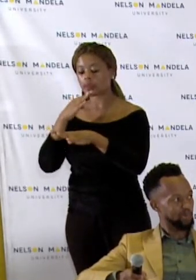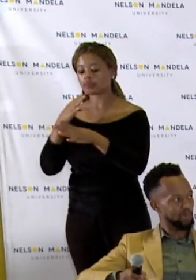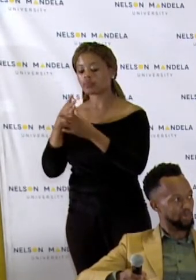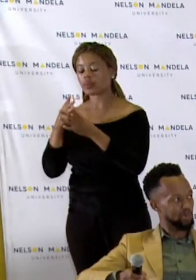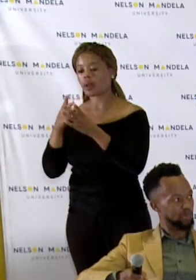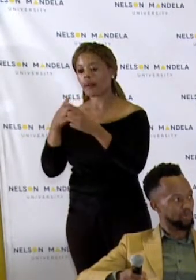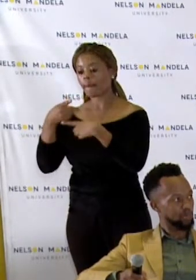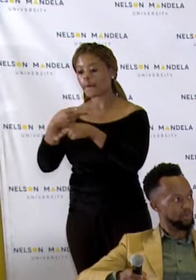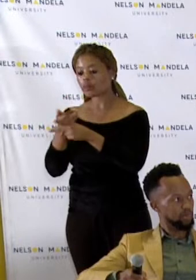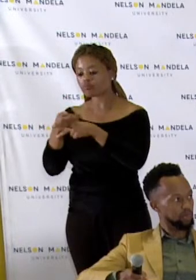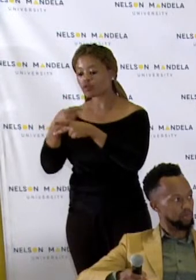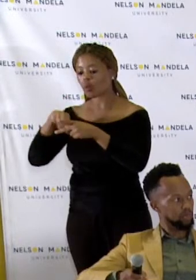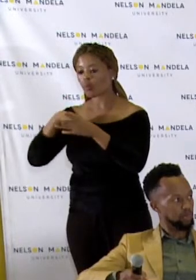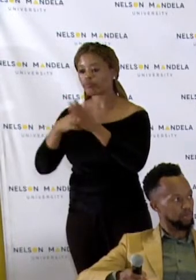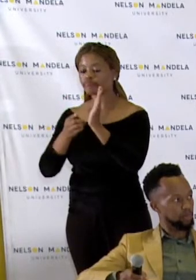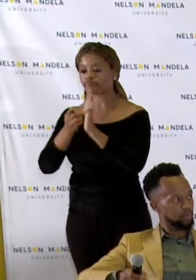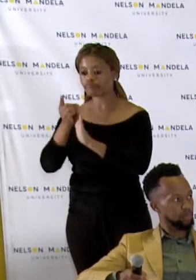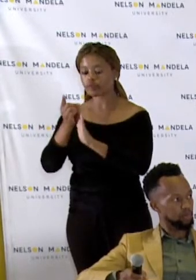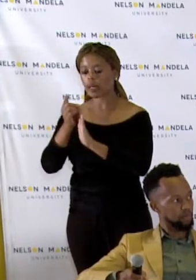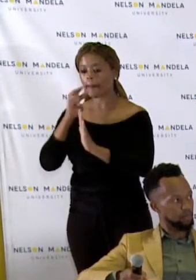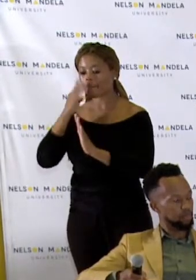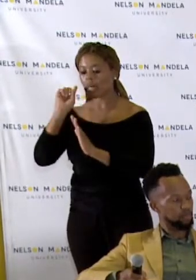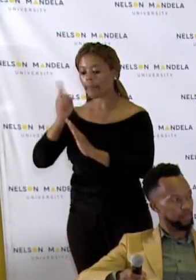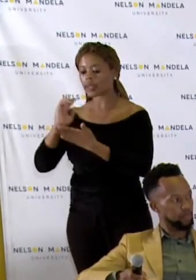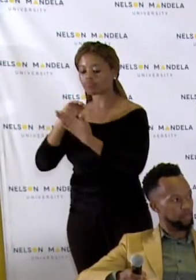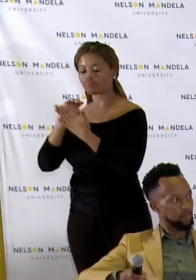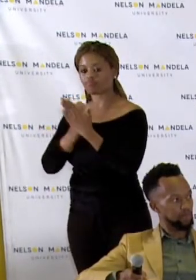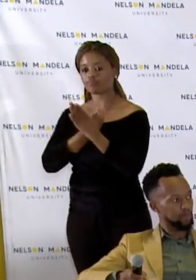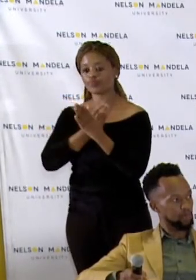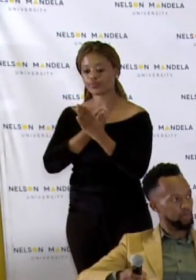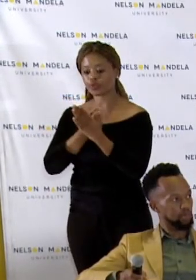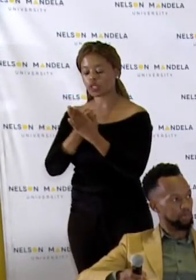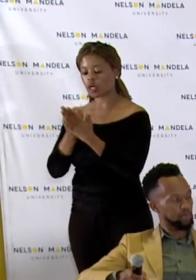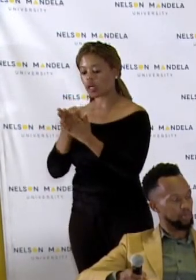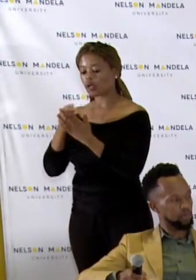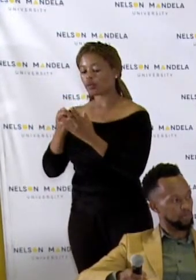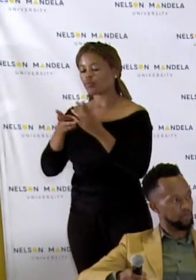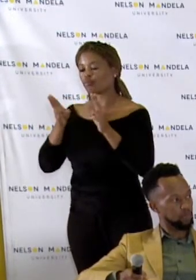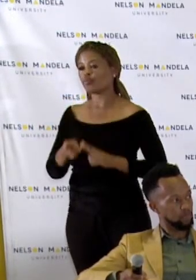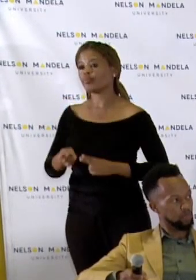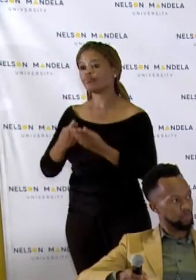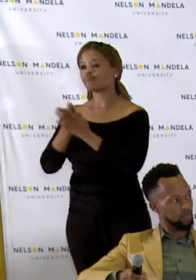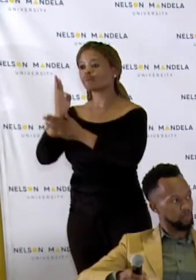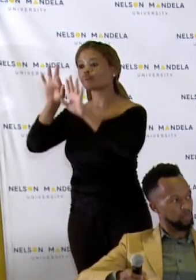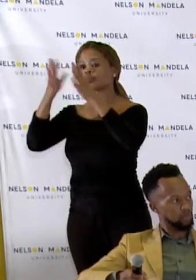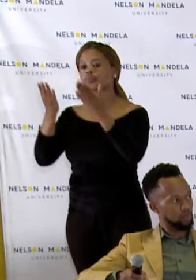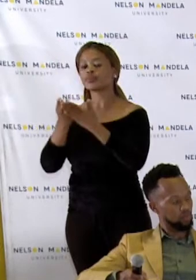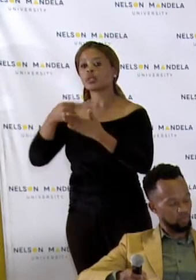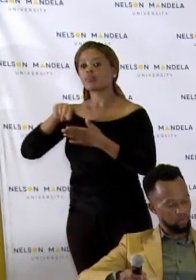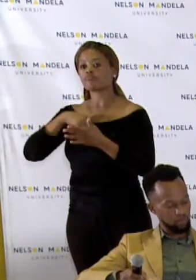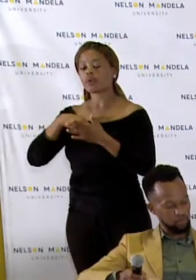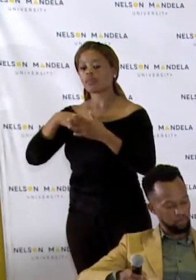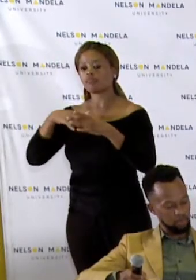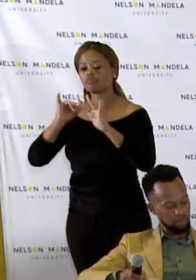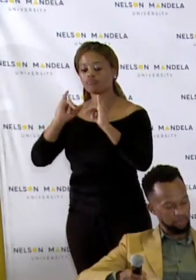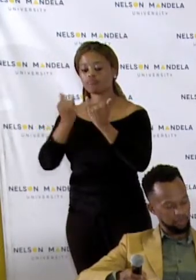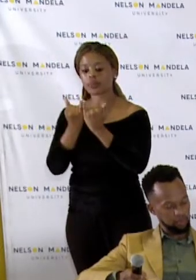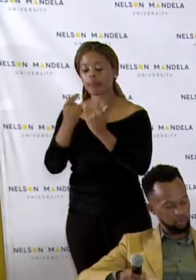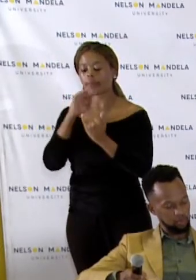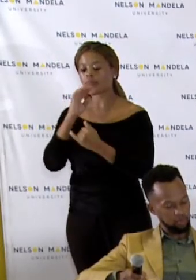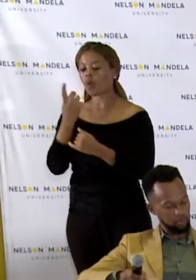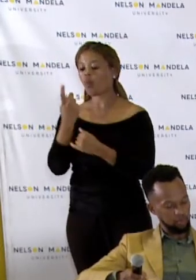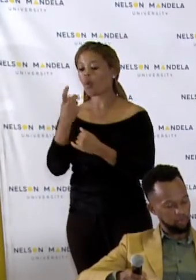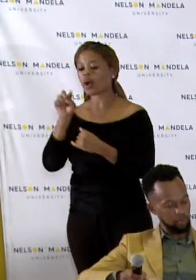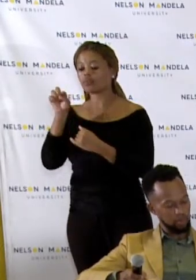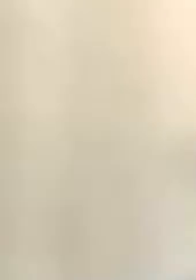you develop need to make sure that they safeguard human rights globally. And I think as a company, as Google, that's one of the things